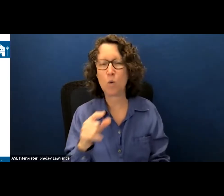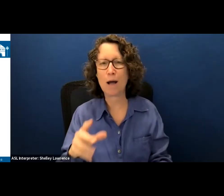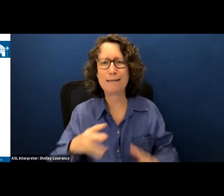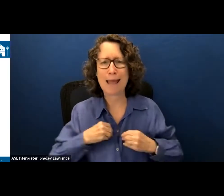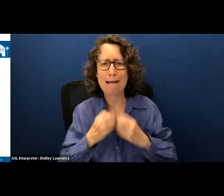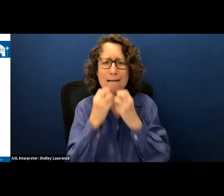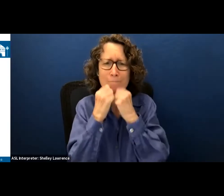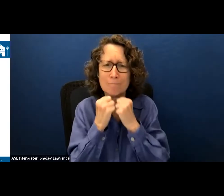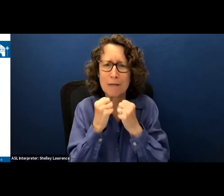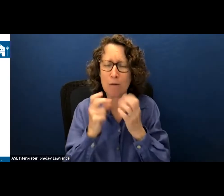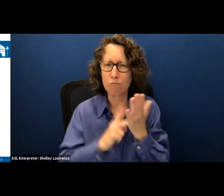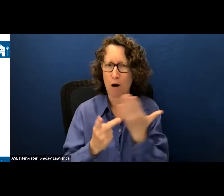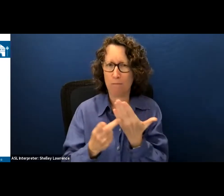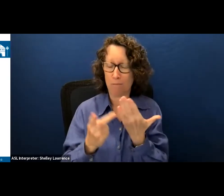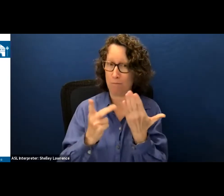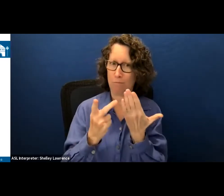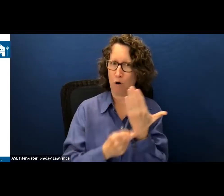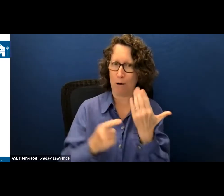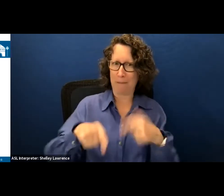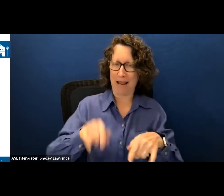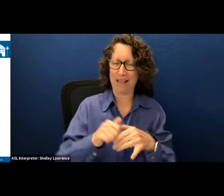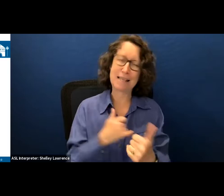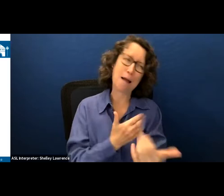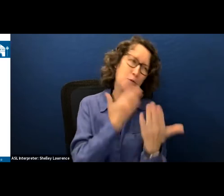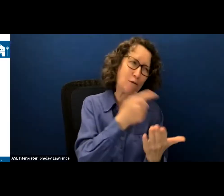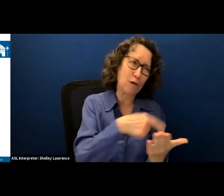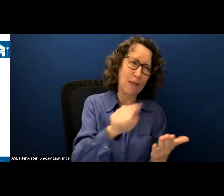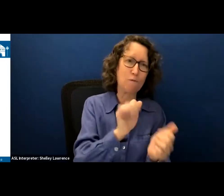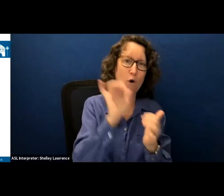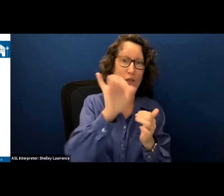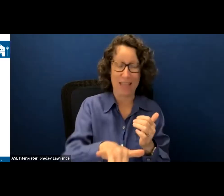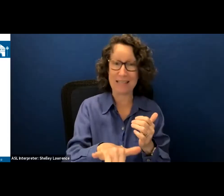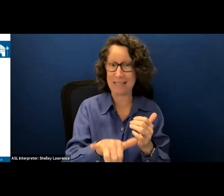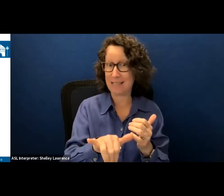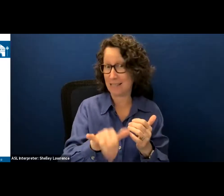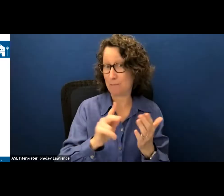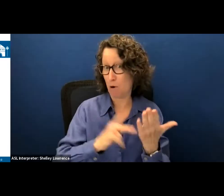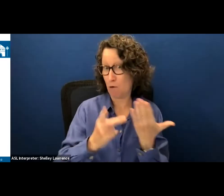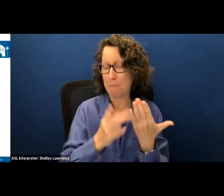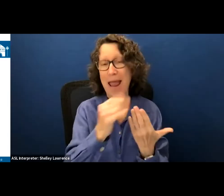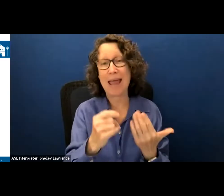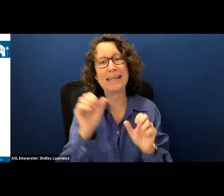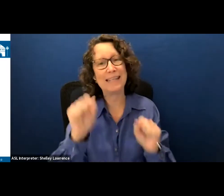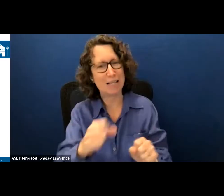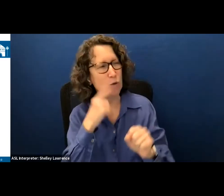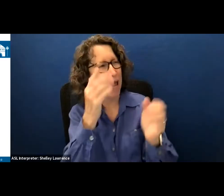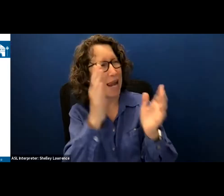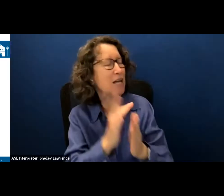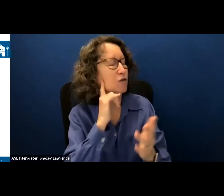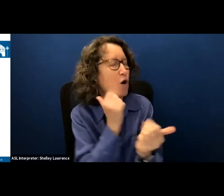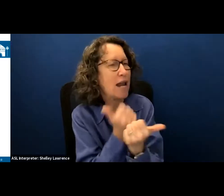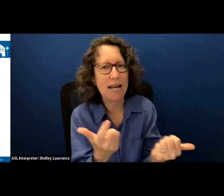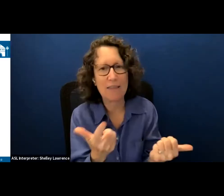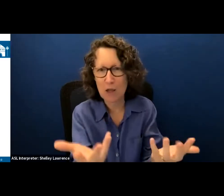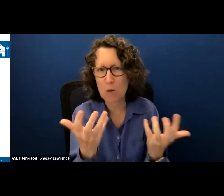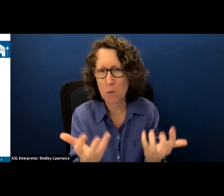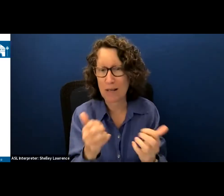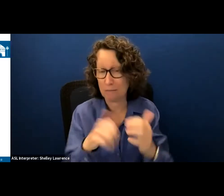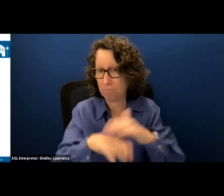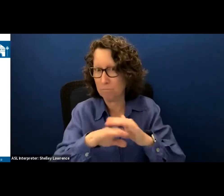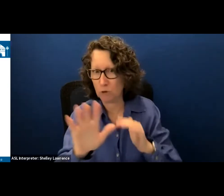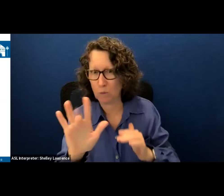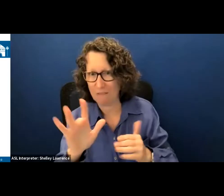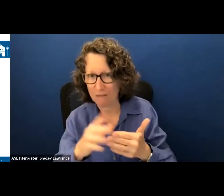caring project such as this, and I'm grateful to them for this campaign. And yes, you can ask for anything you want in that